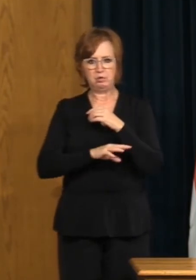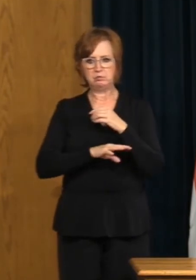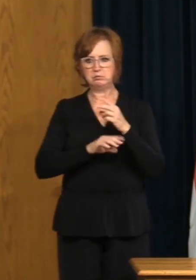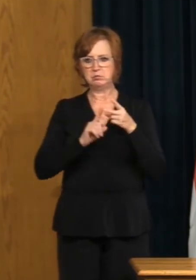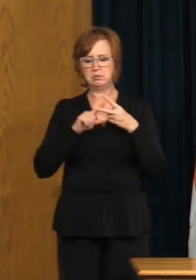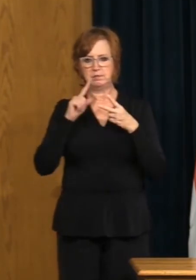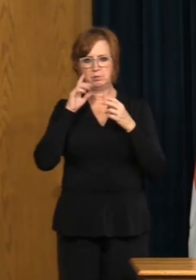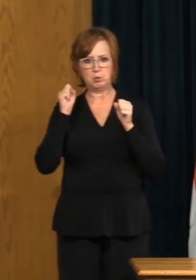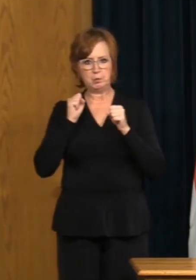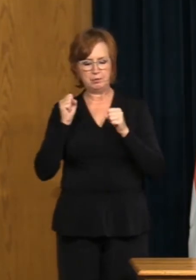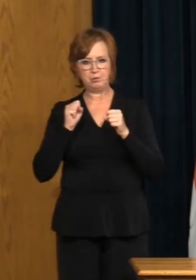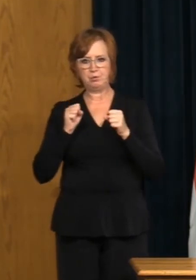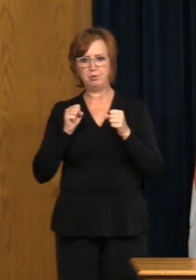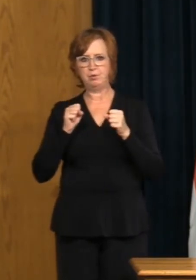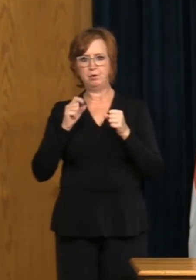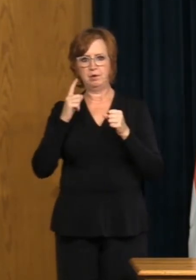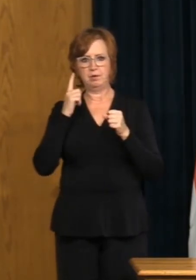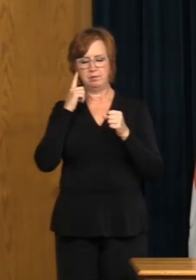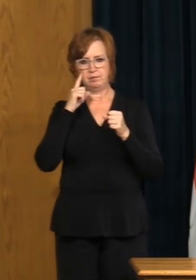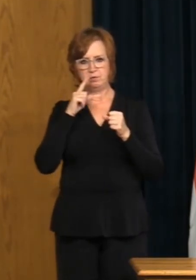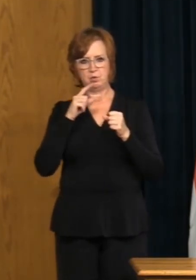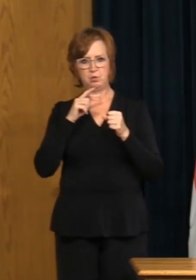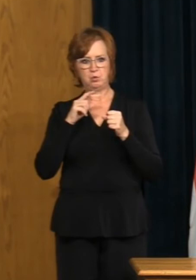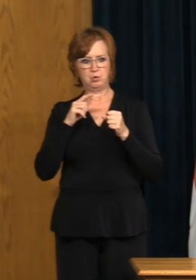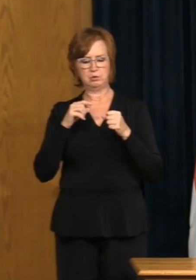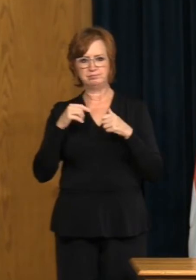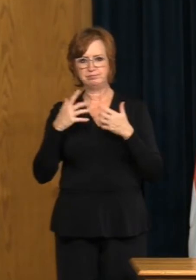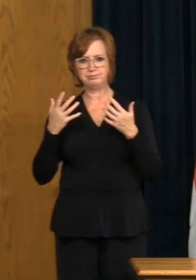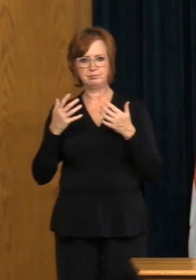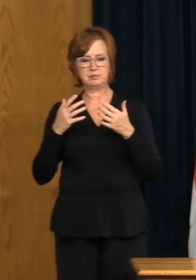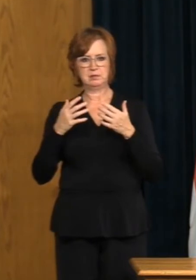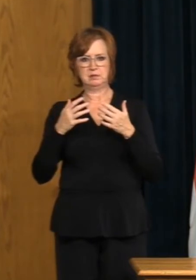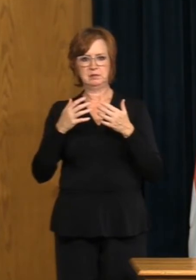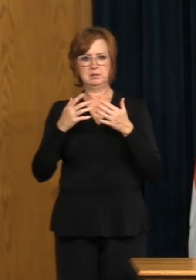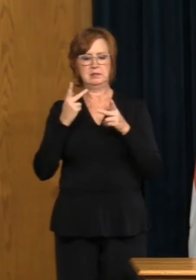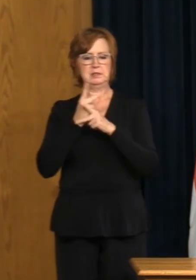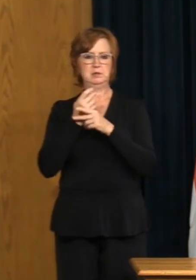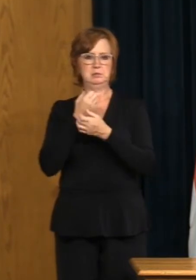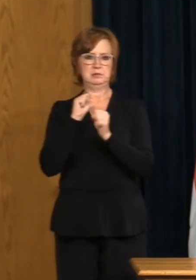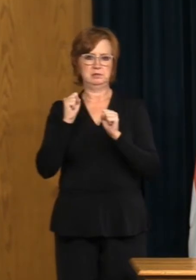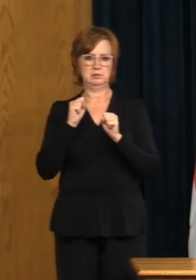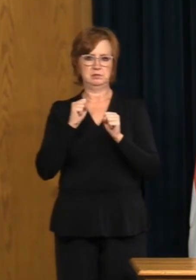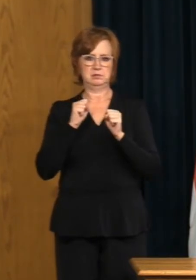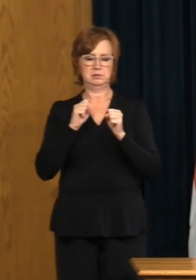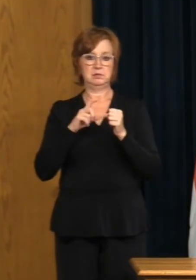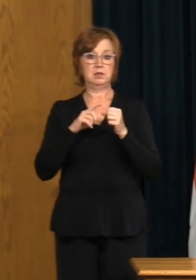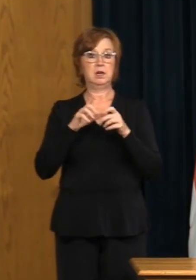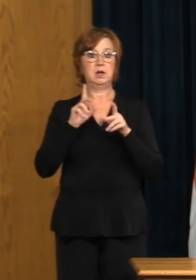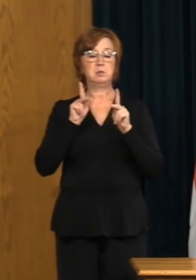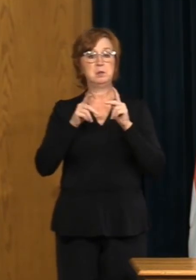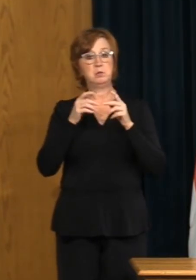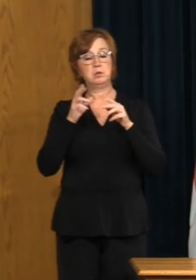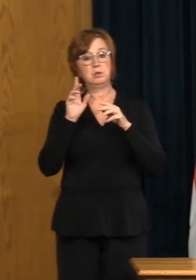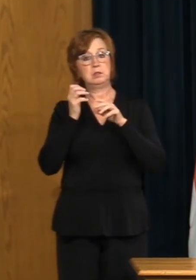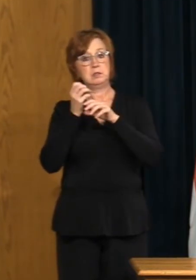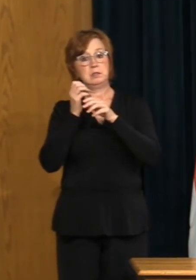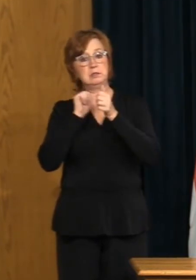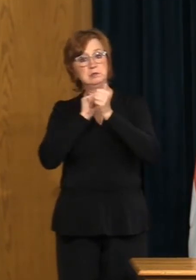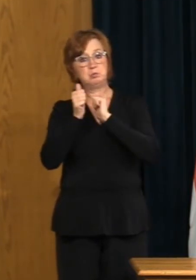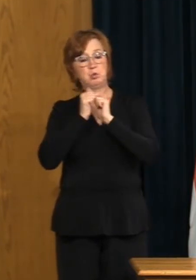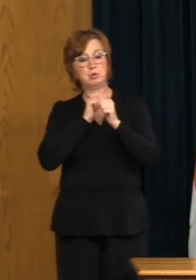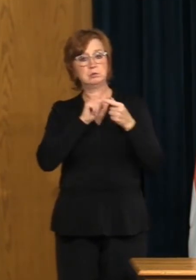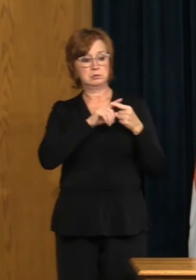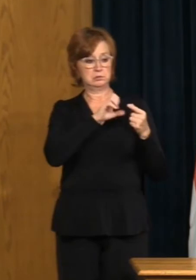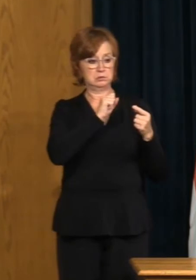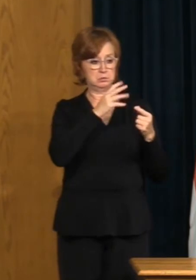we do those activities in a safer way? So, outdoor sports are continuing in September,